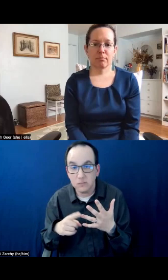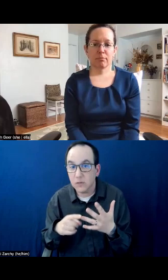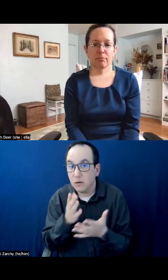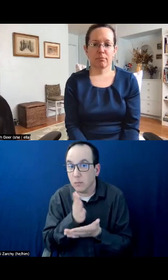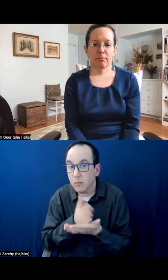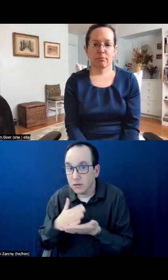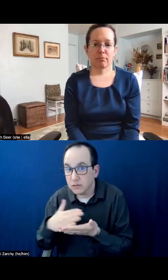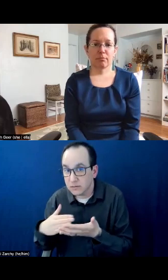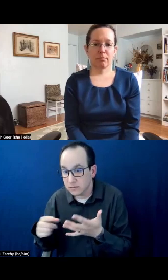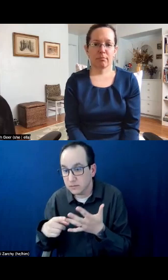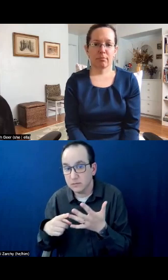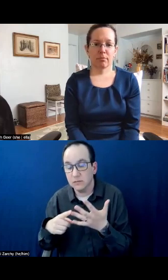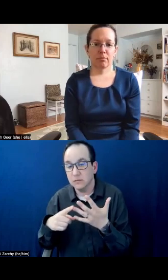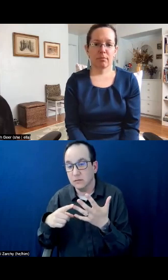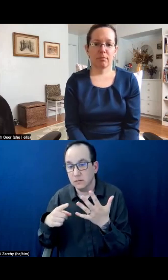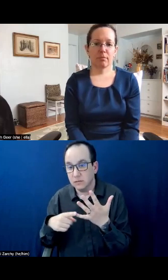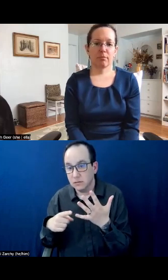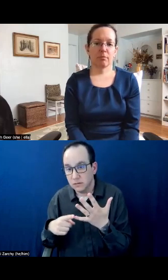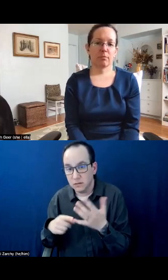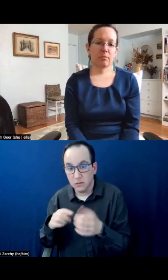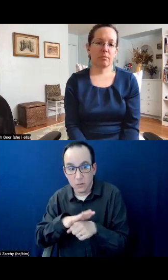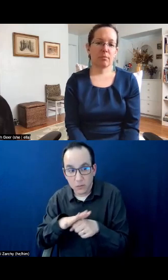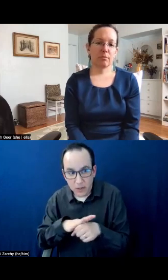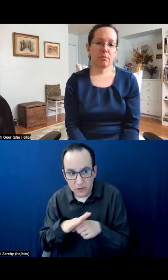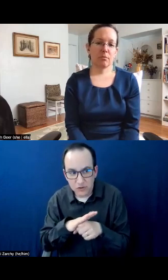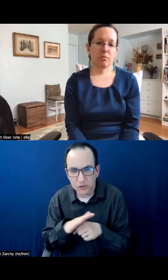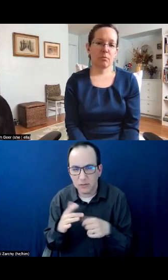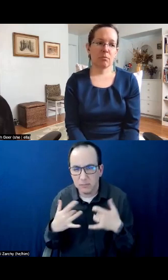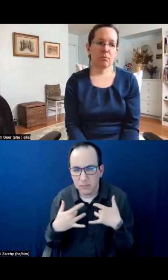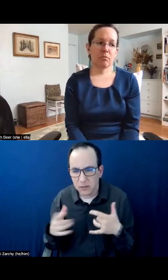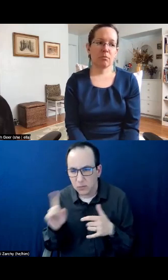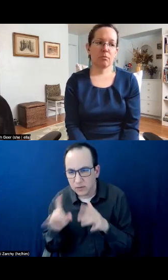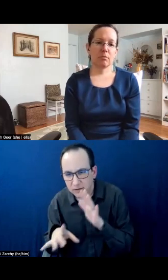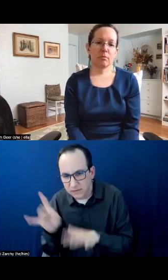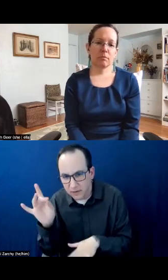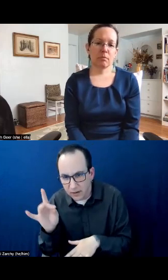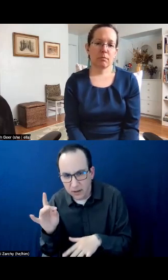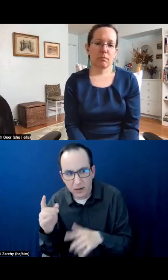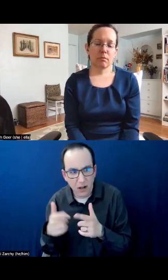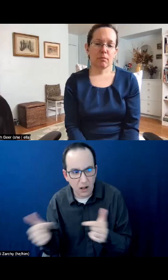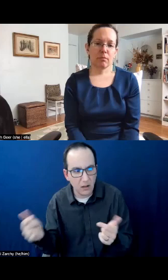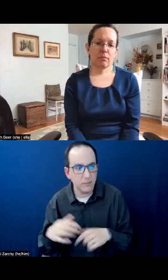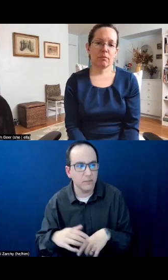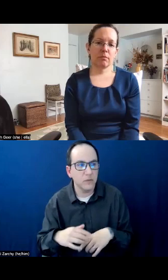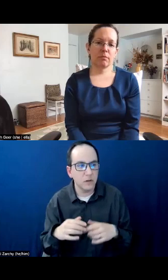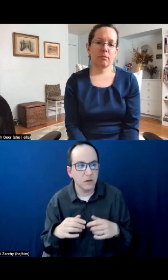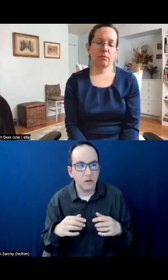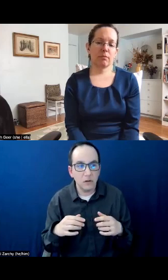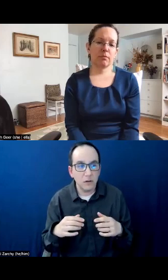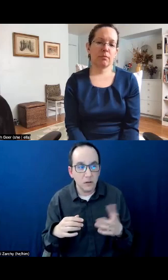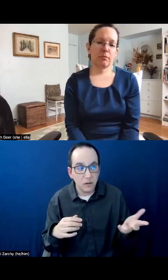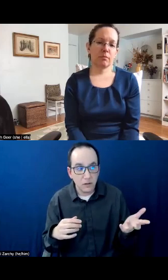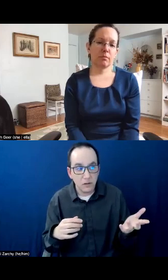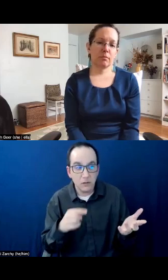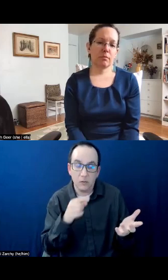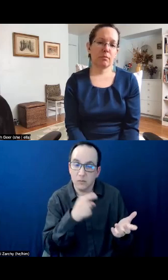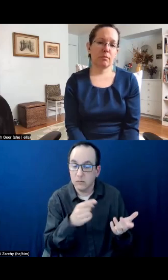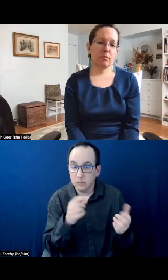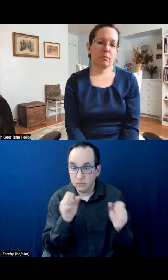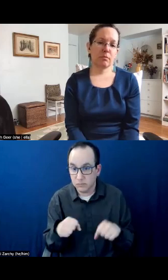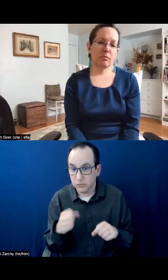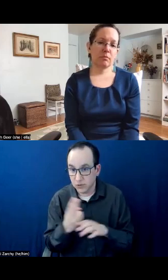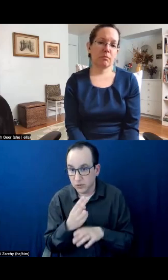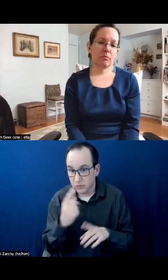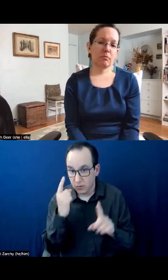of that. They have to describe aspects and parts of it, and then the location. Typically, where is this item found? That type of